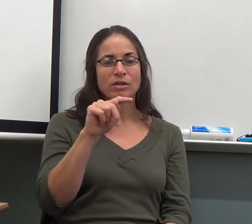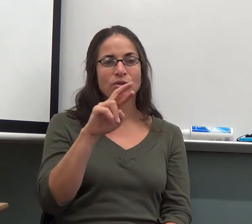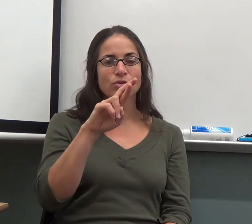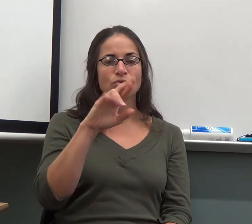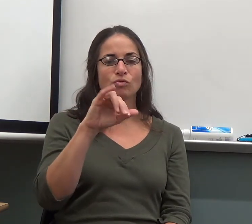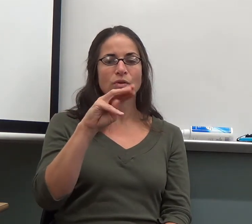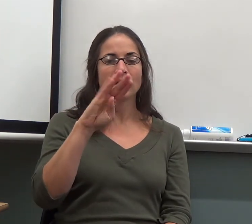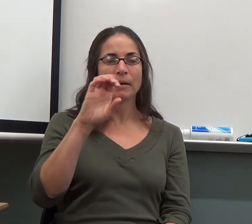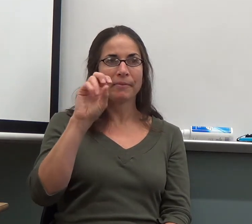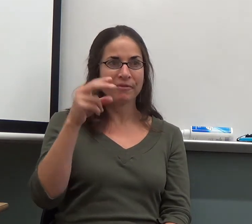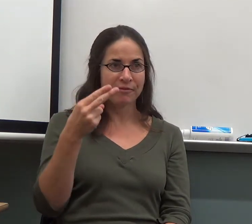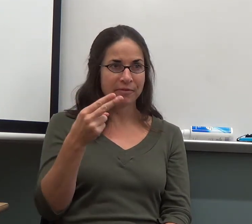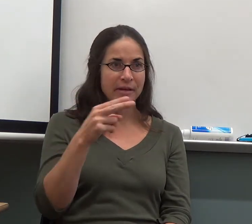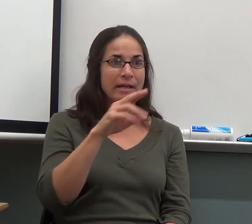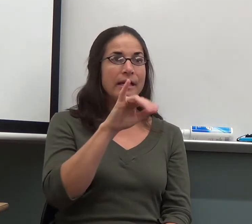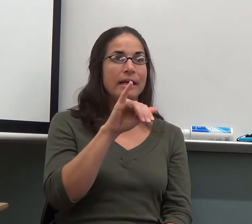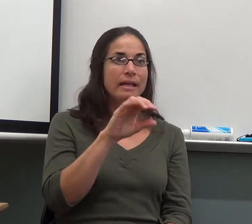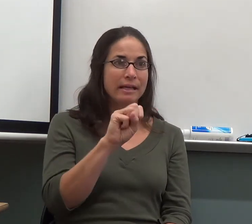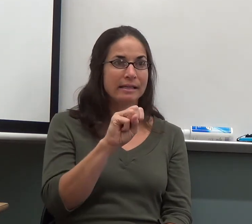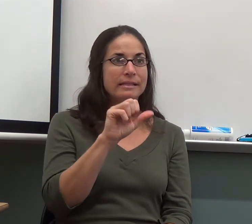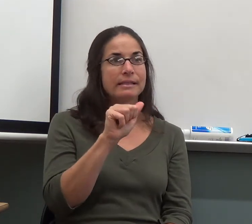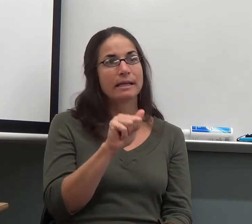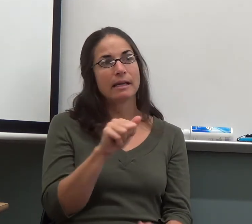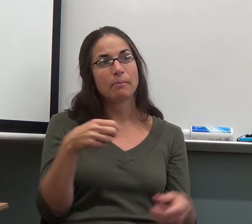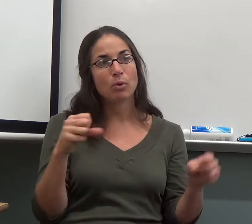is a motorcycle.